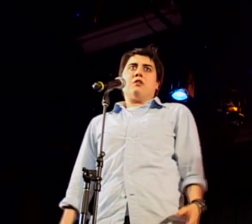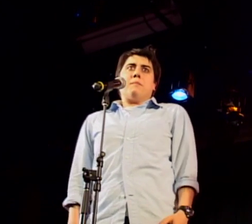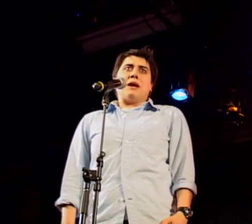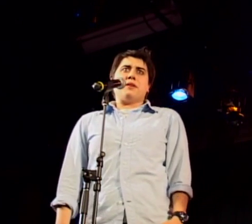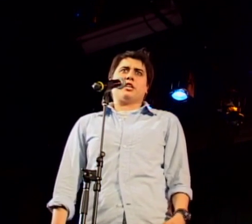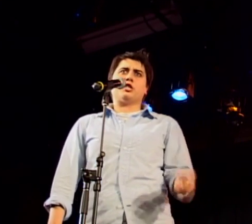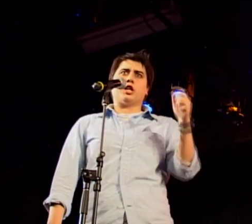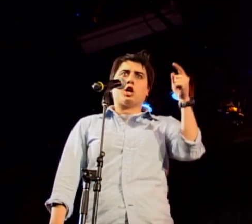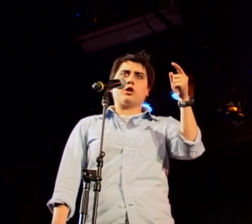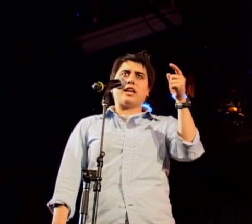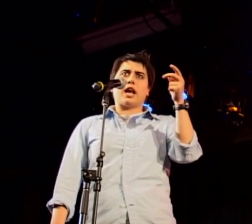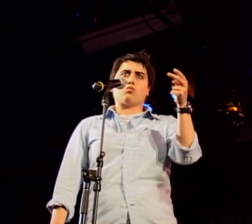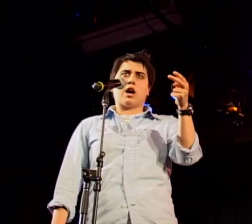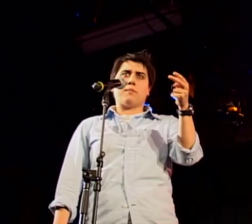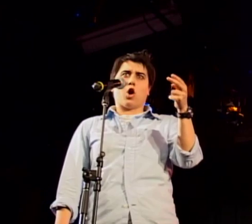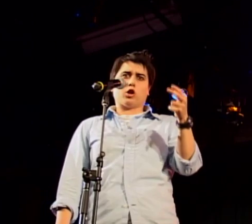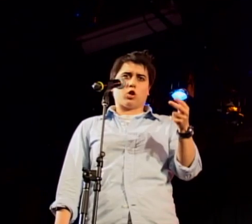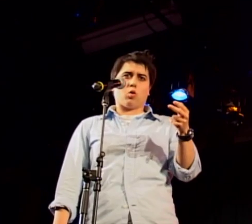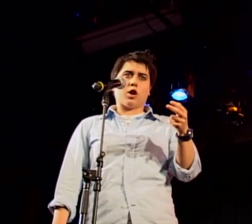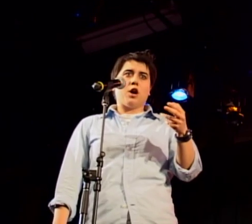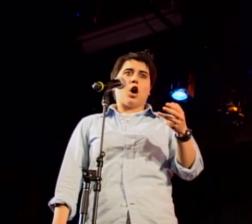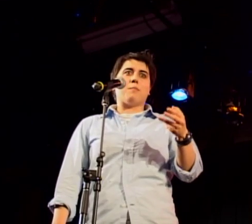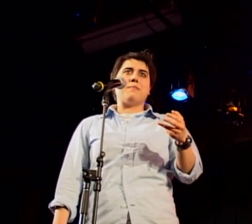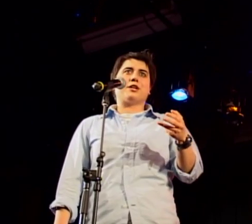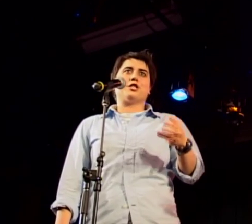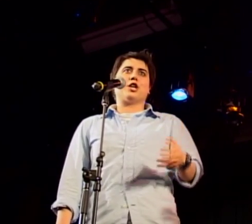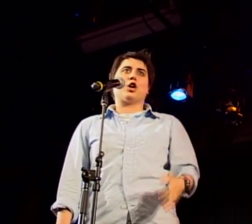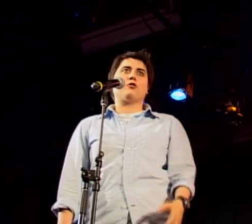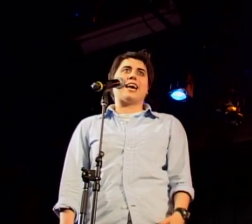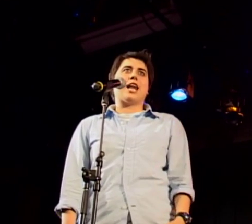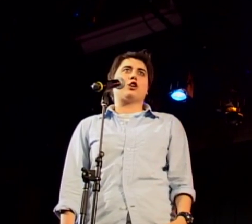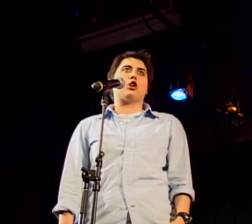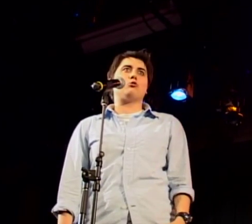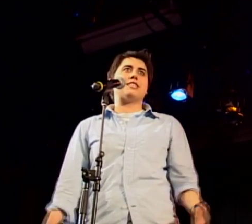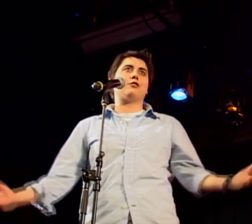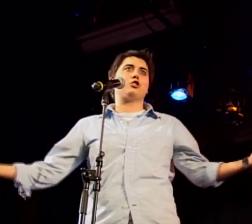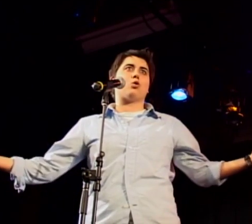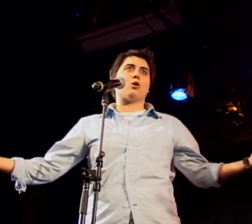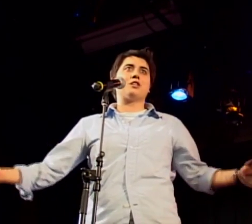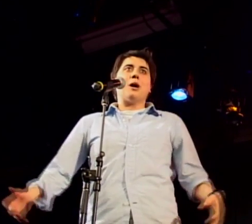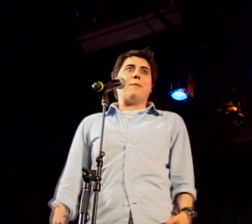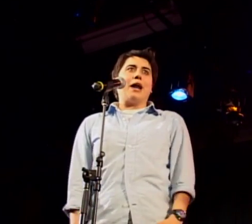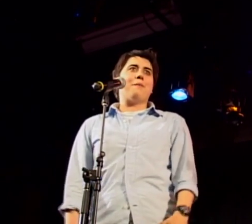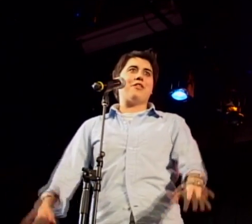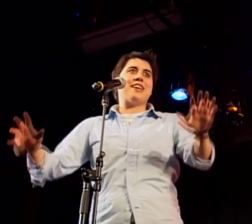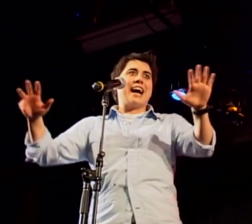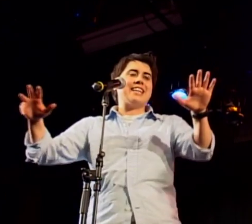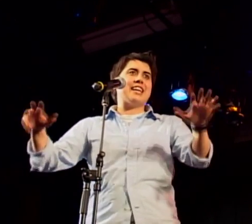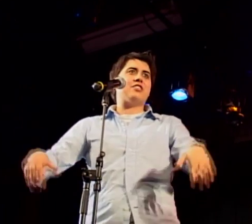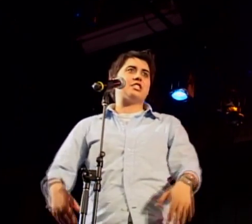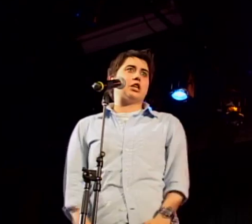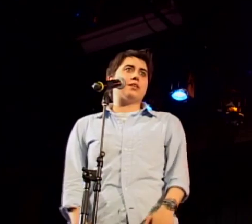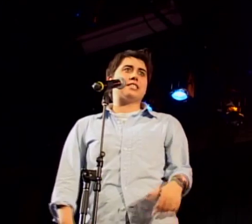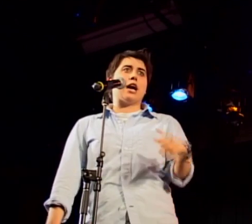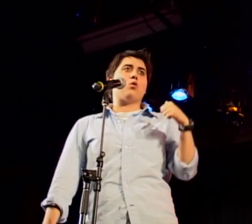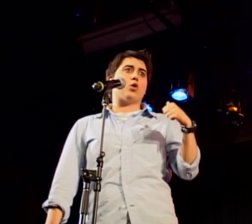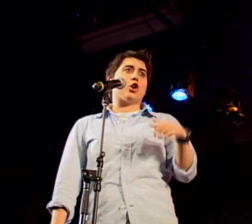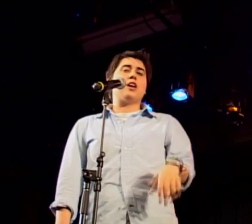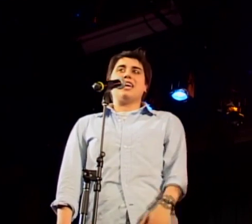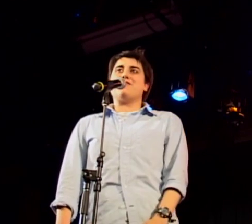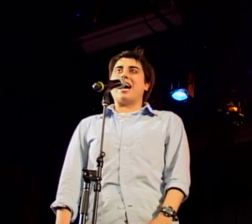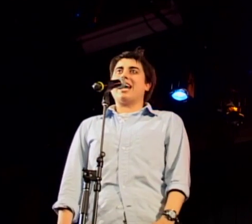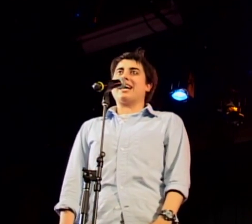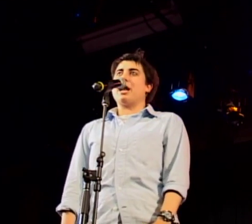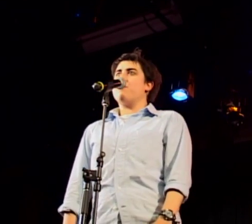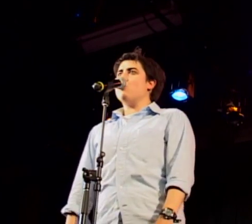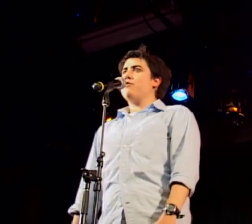on tour. Maybe because she heard that I rhyme hardcore. Or maybe because she heard that I closed down the stores. Bottom of the ninth in the series, got